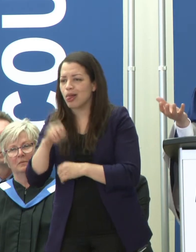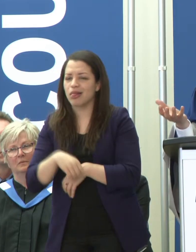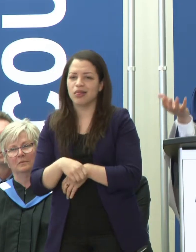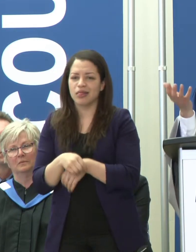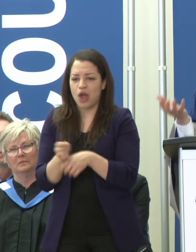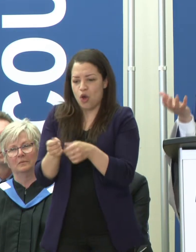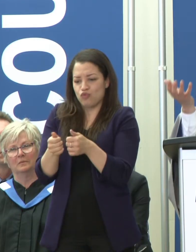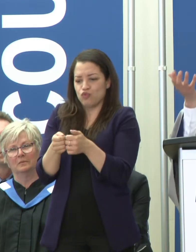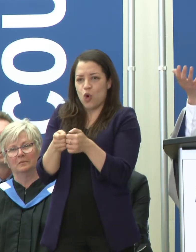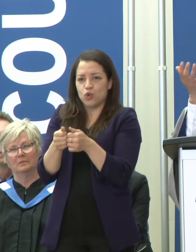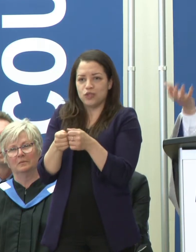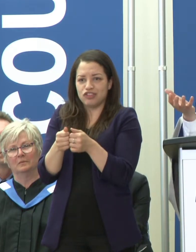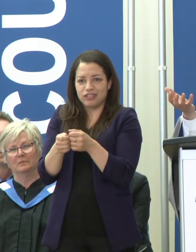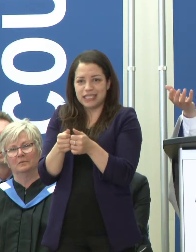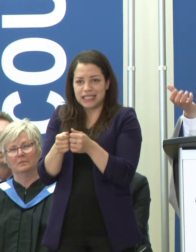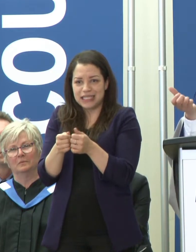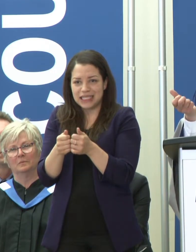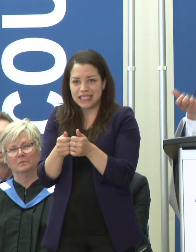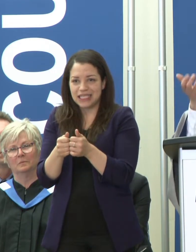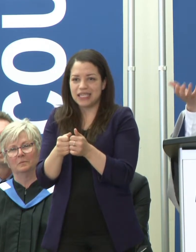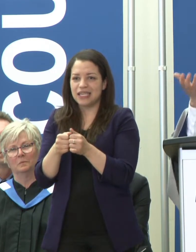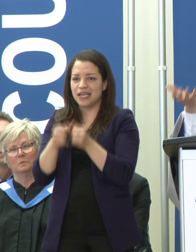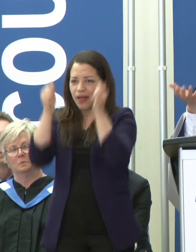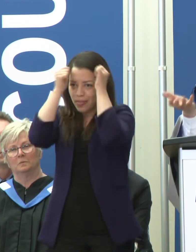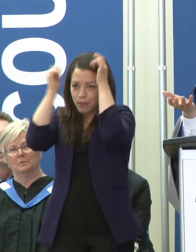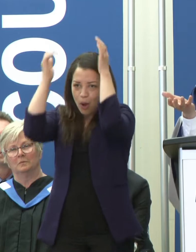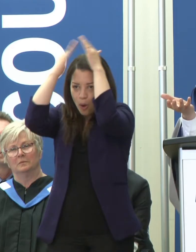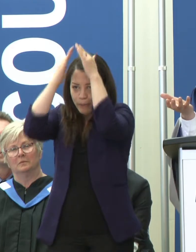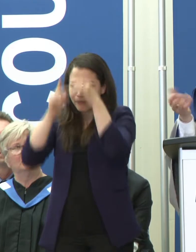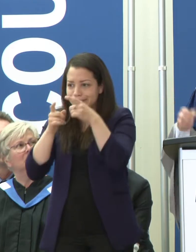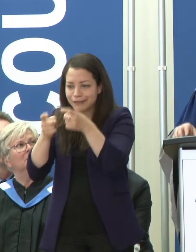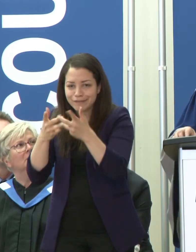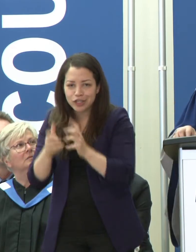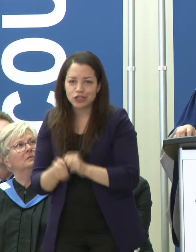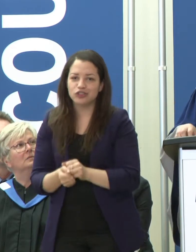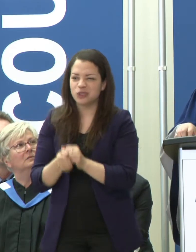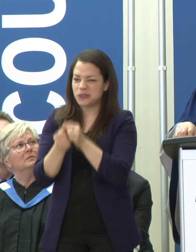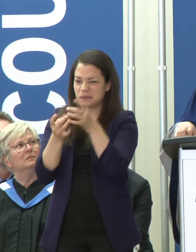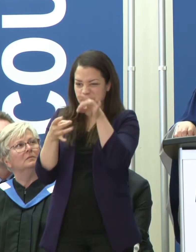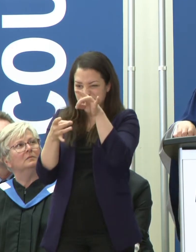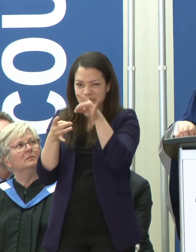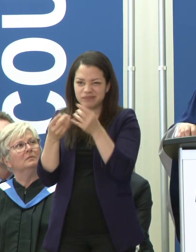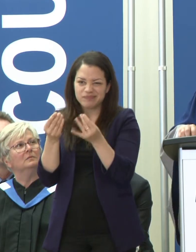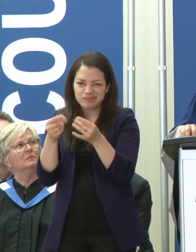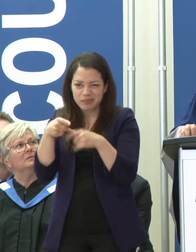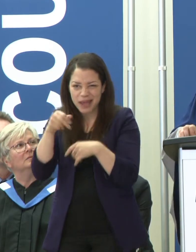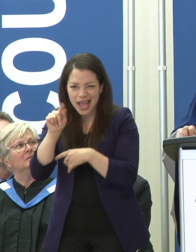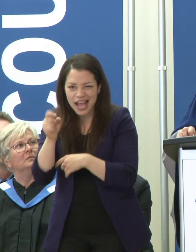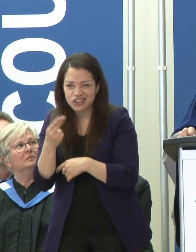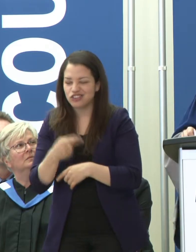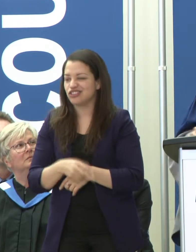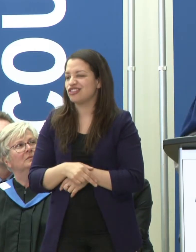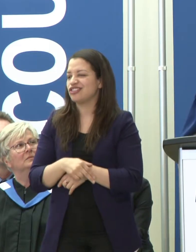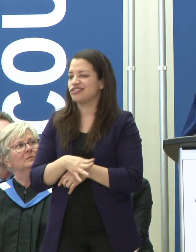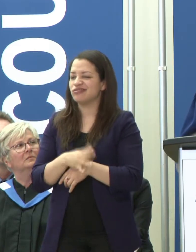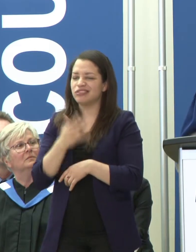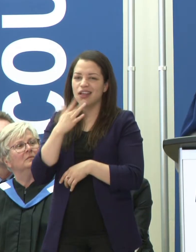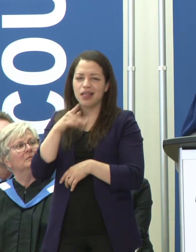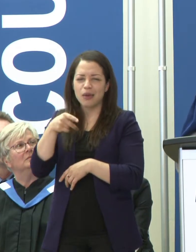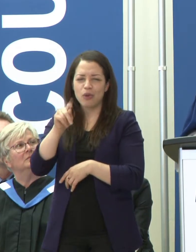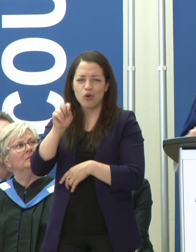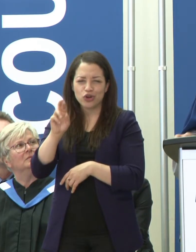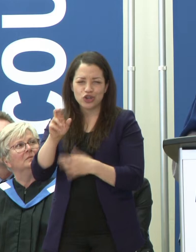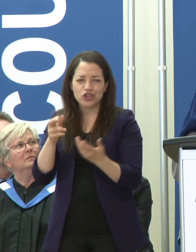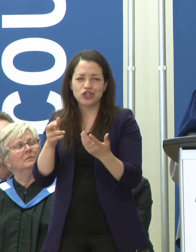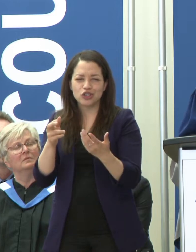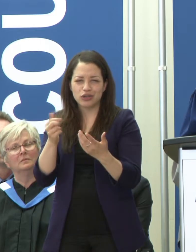rosary beads from the Pope. There was the military patch. There was a lucky poker token.